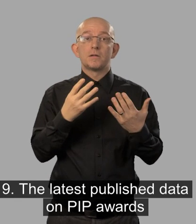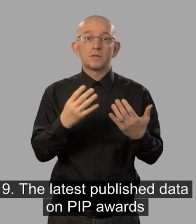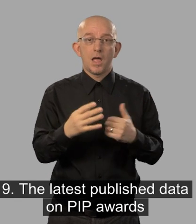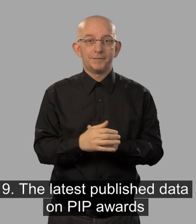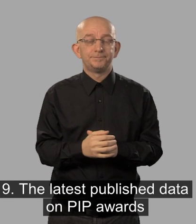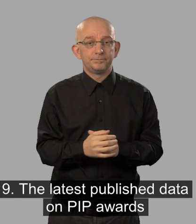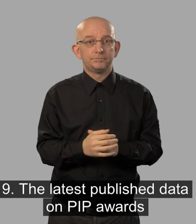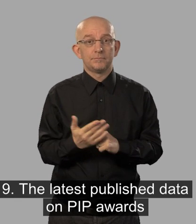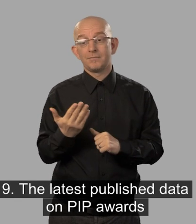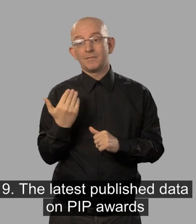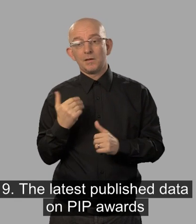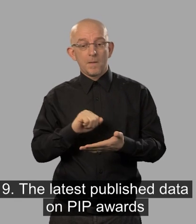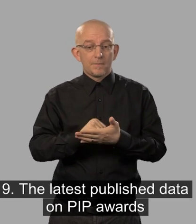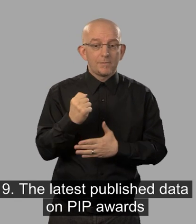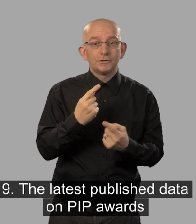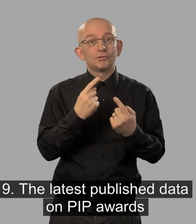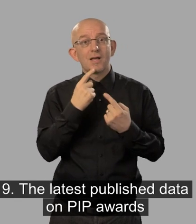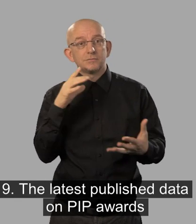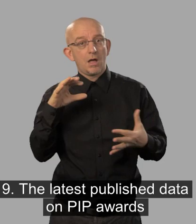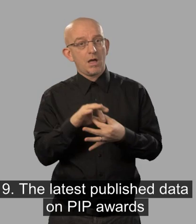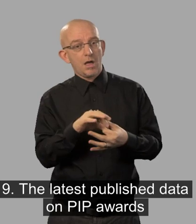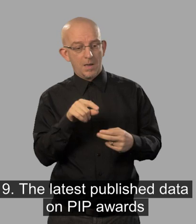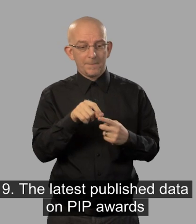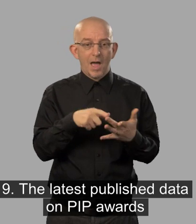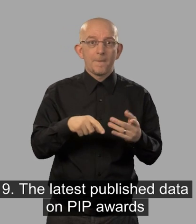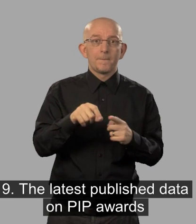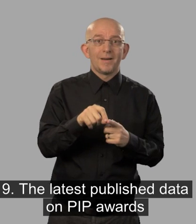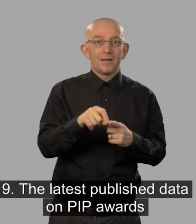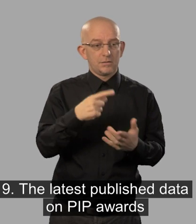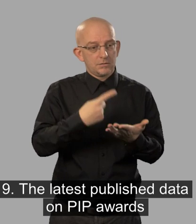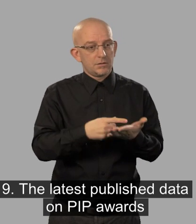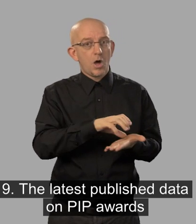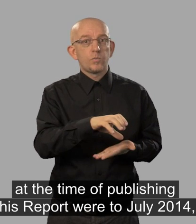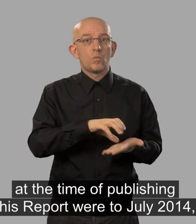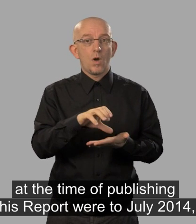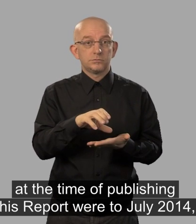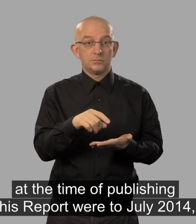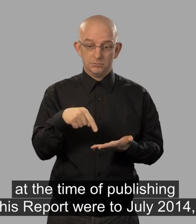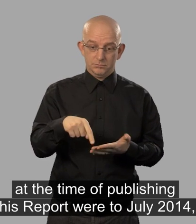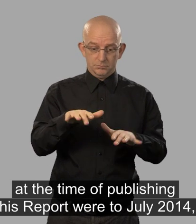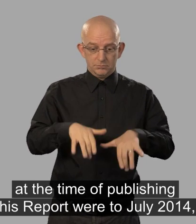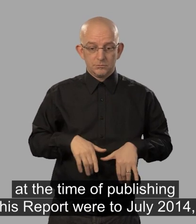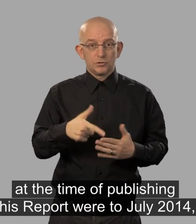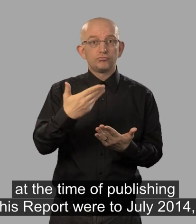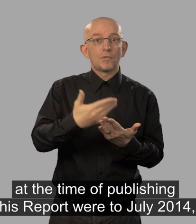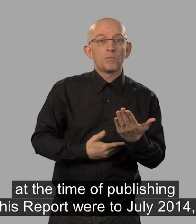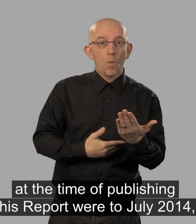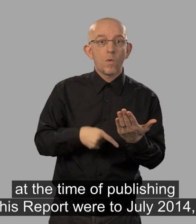(9) The latest published data on PIP awards at the time of publishing this report were to